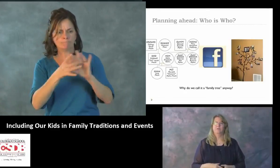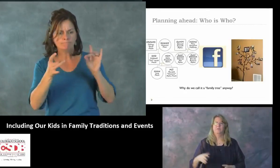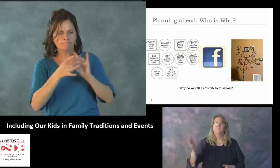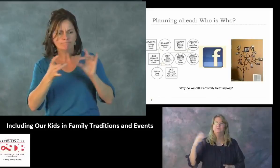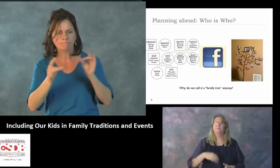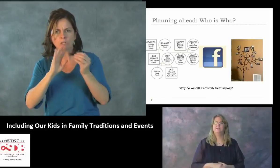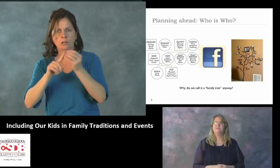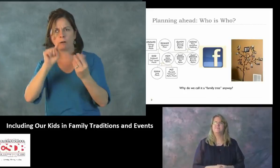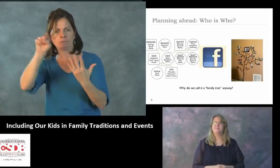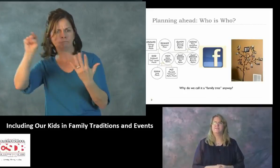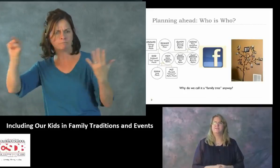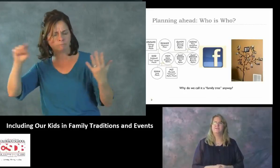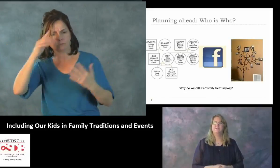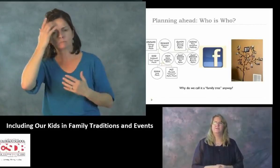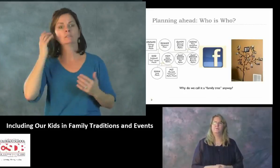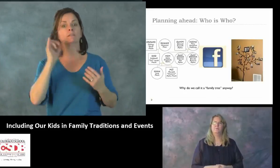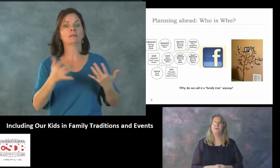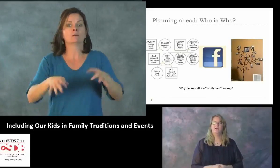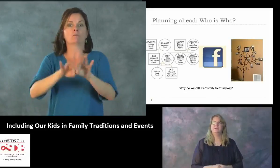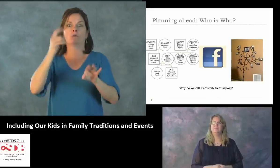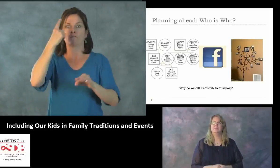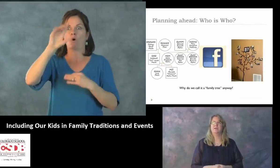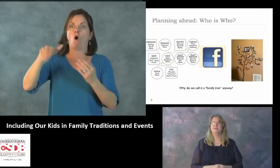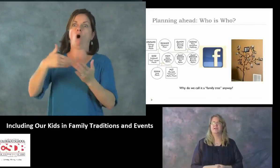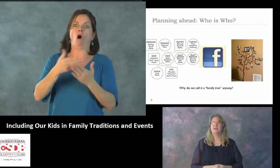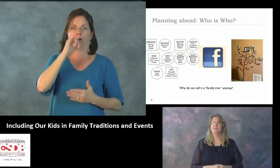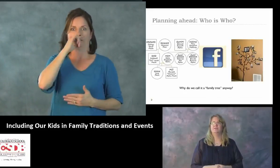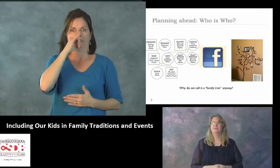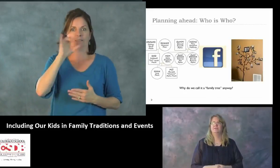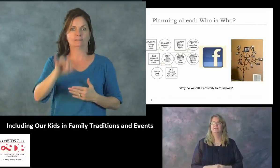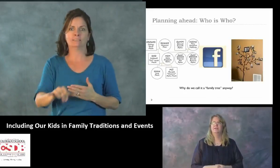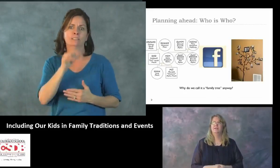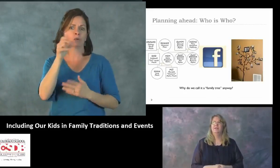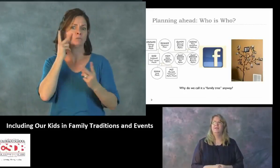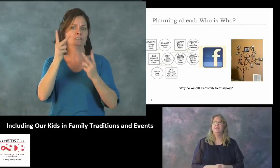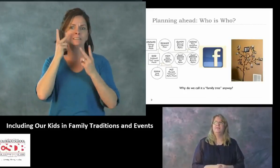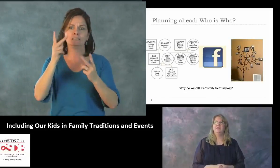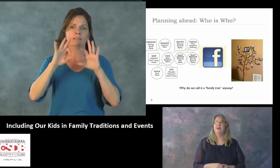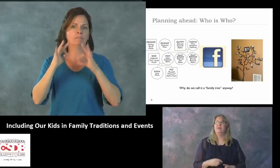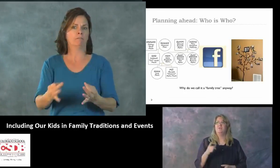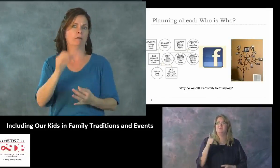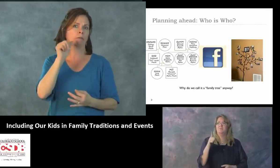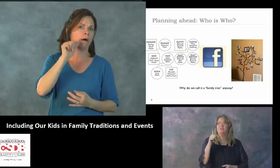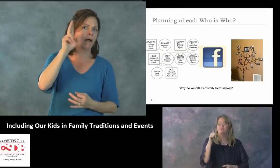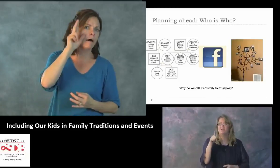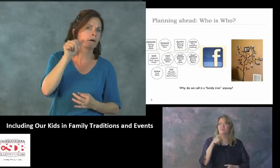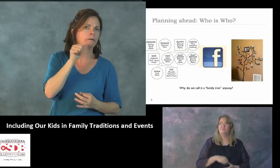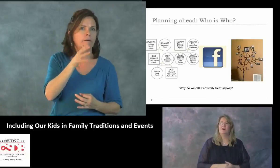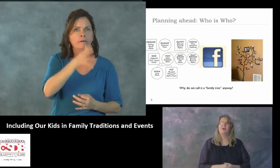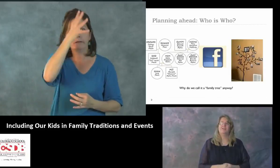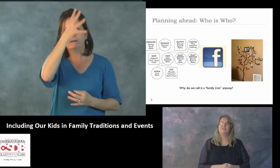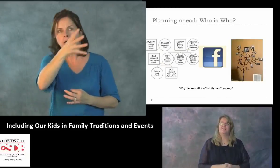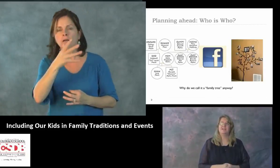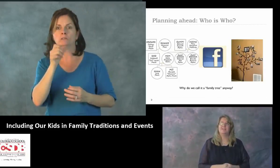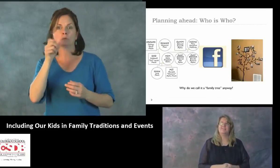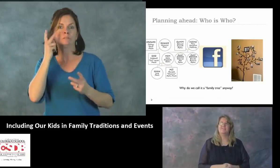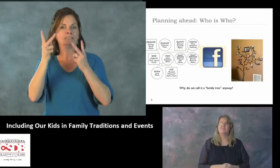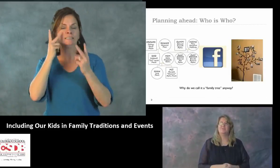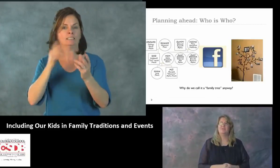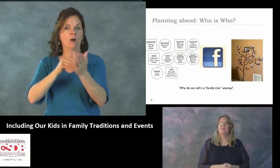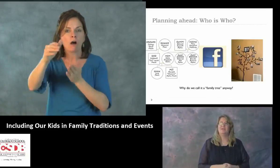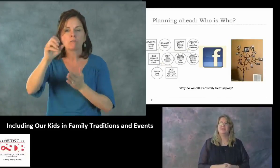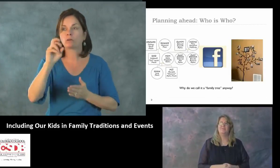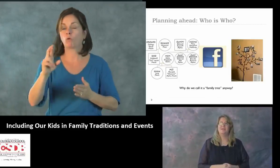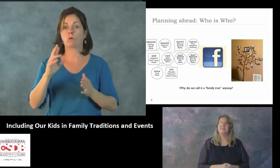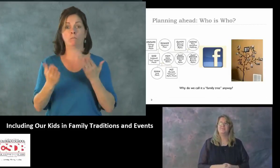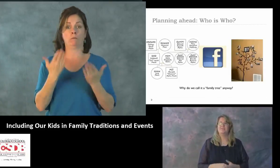or, friends visiting who will be coming in from out of town. The other picture on the wall is nice